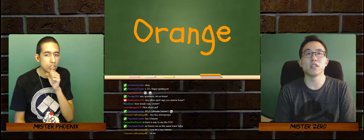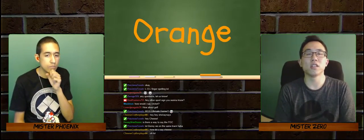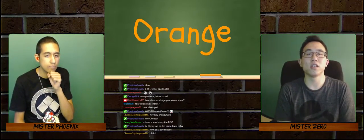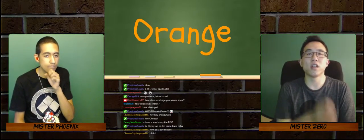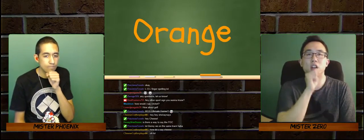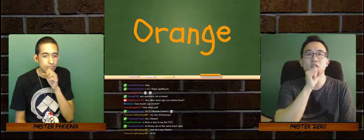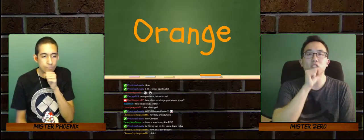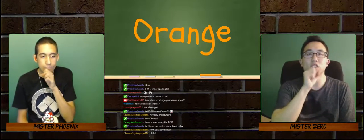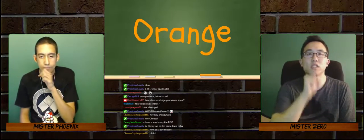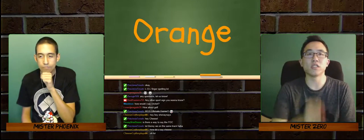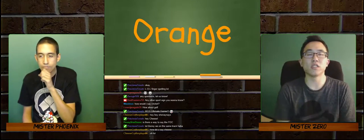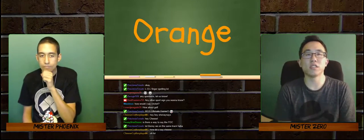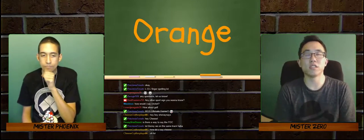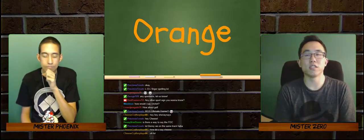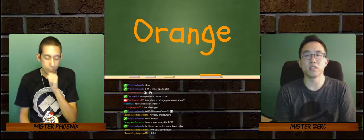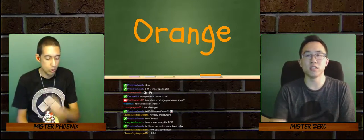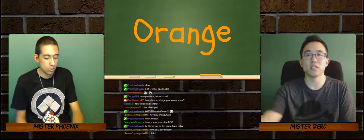Orange.